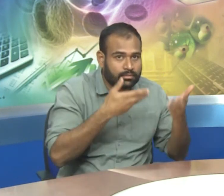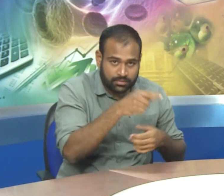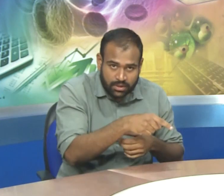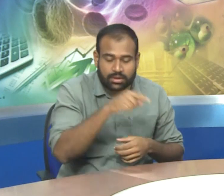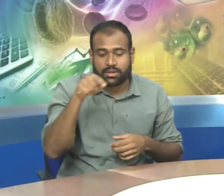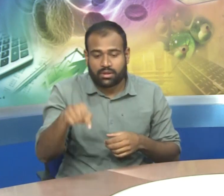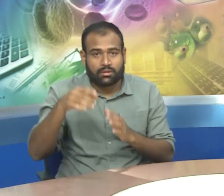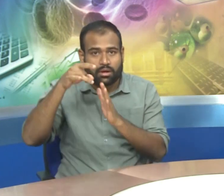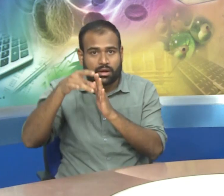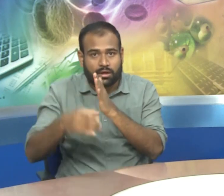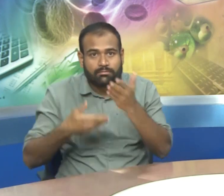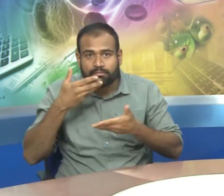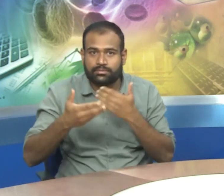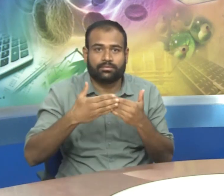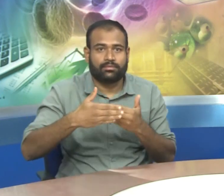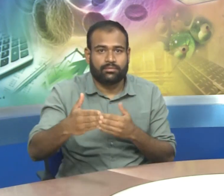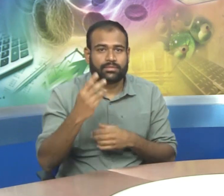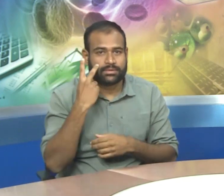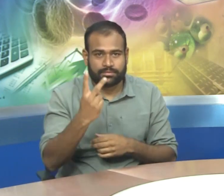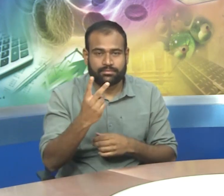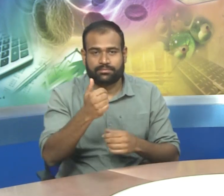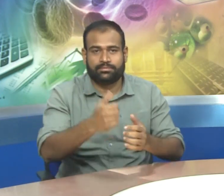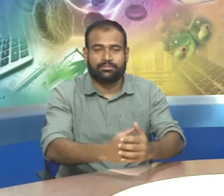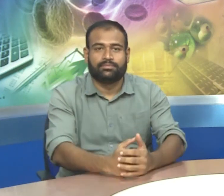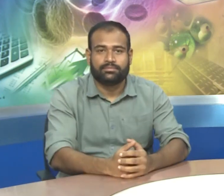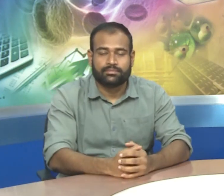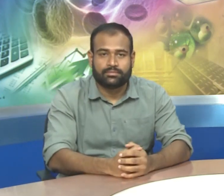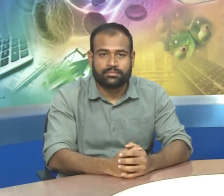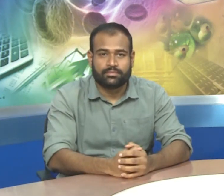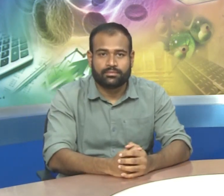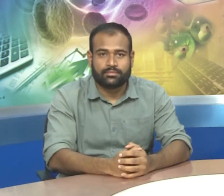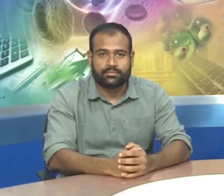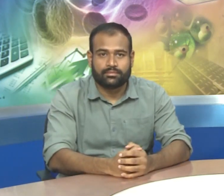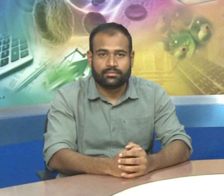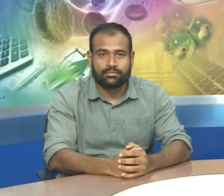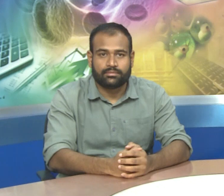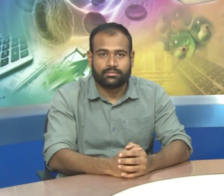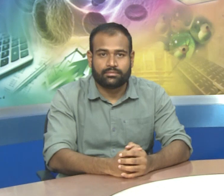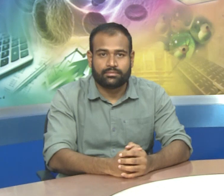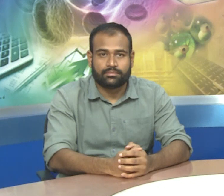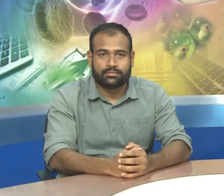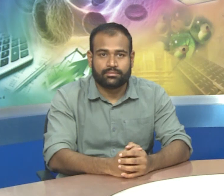So we will discuss both these services in further slides in detail.